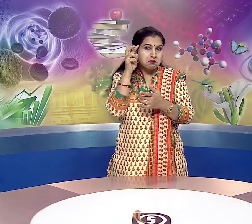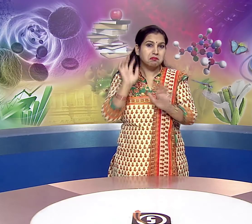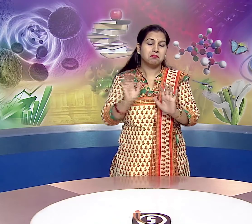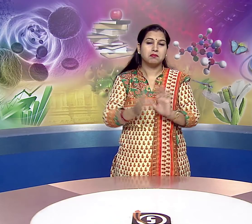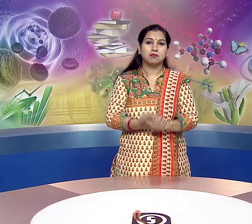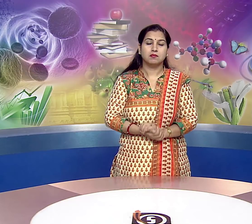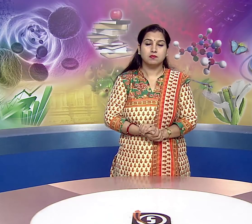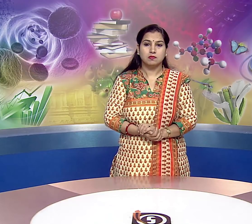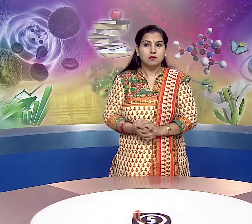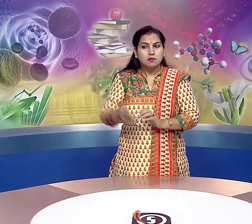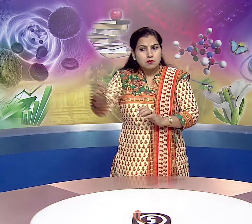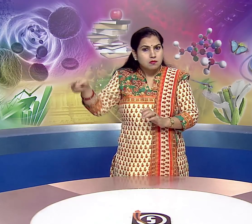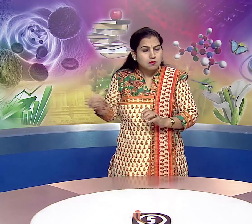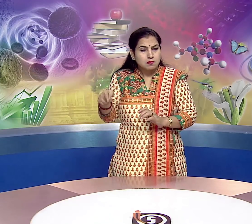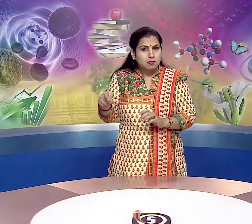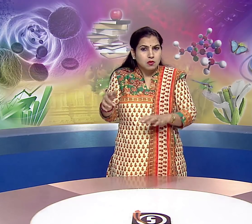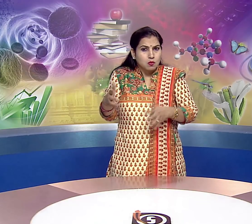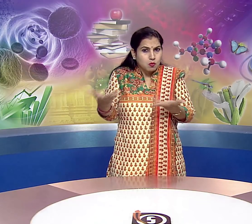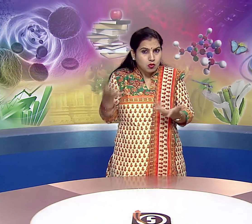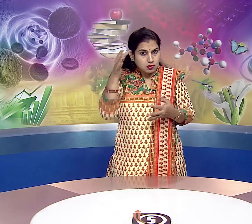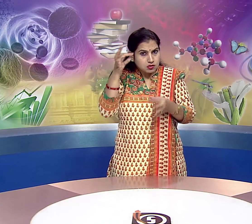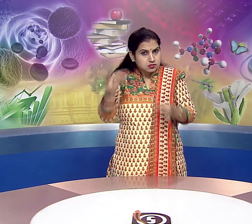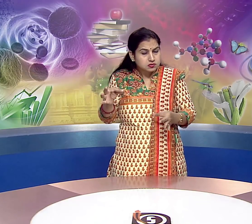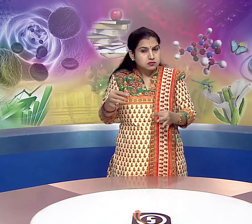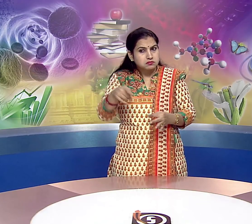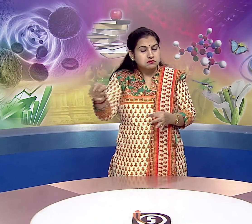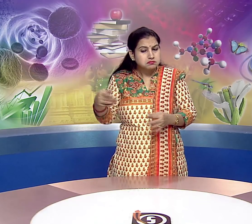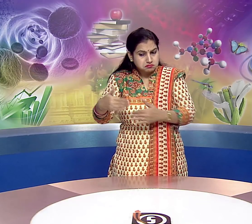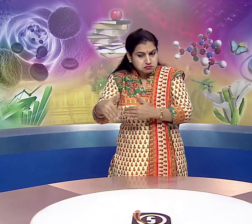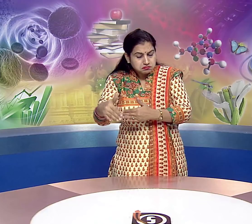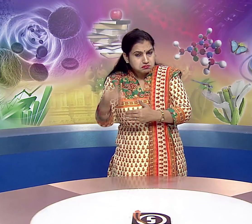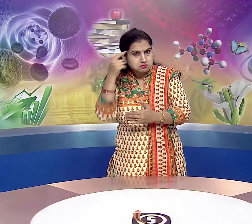What decision were they to take?